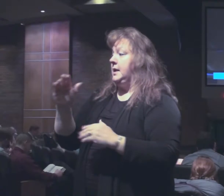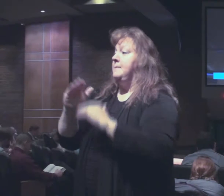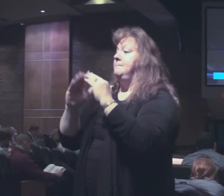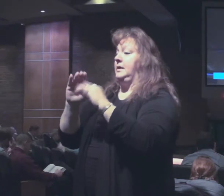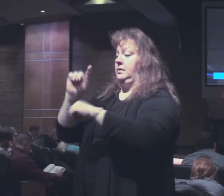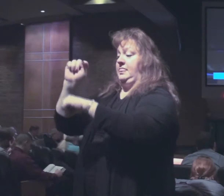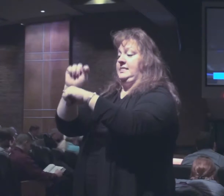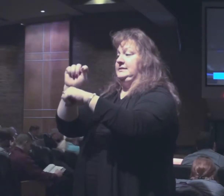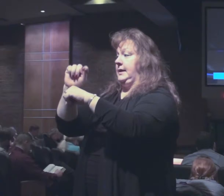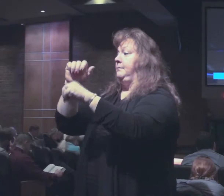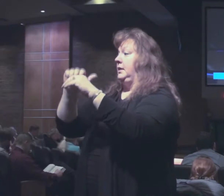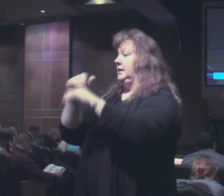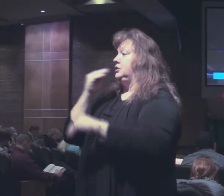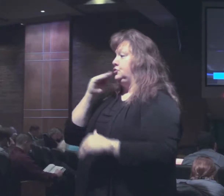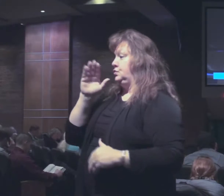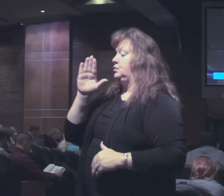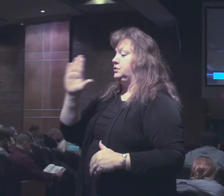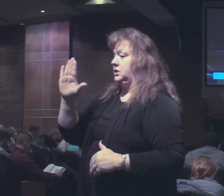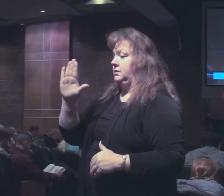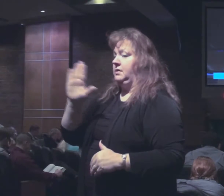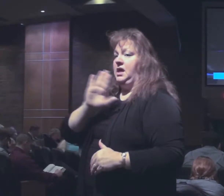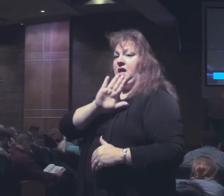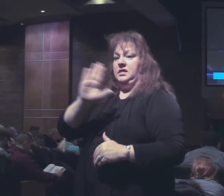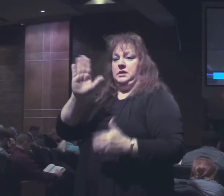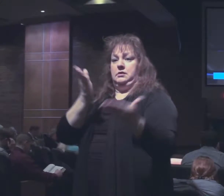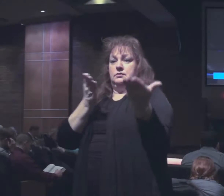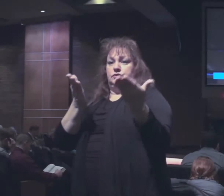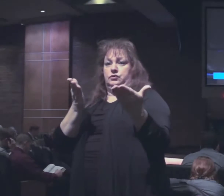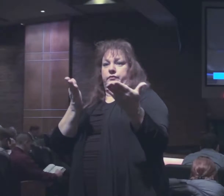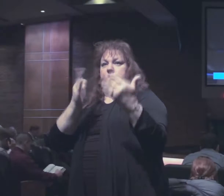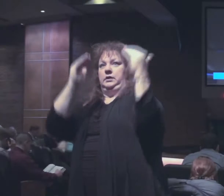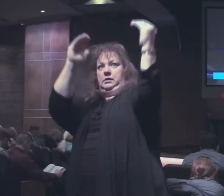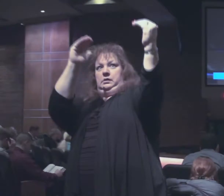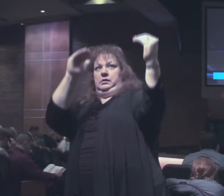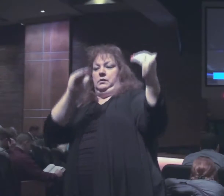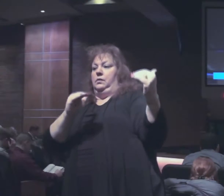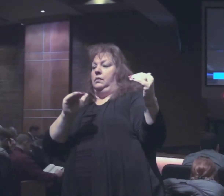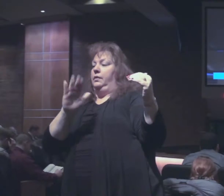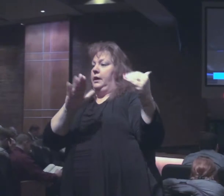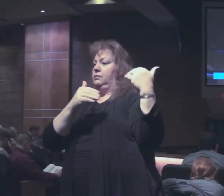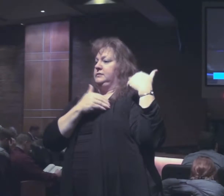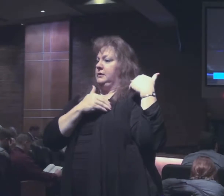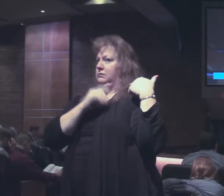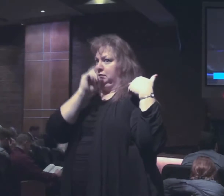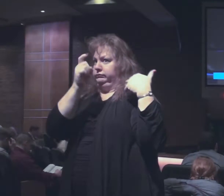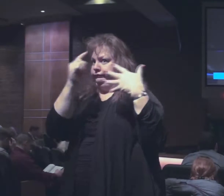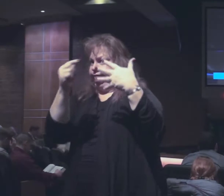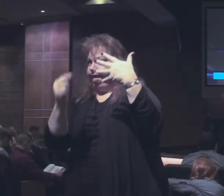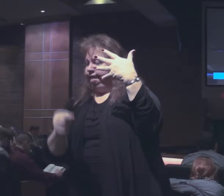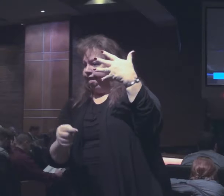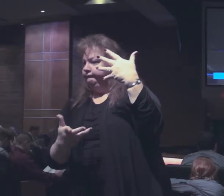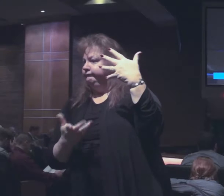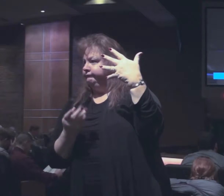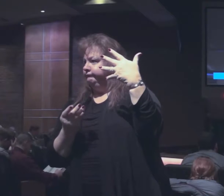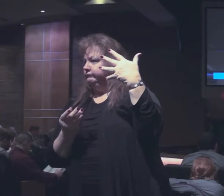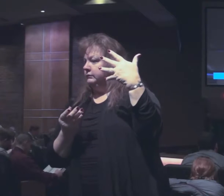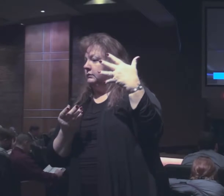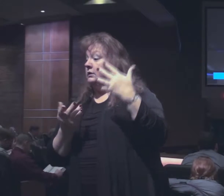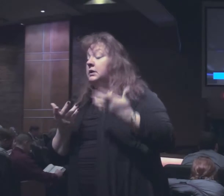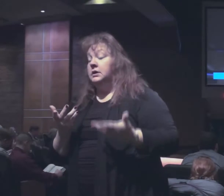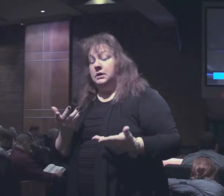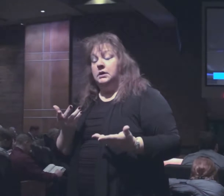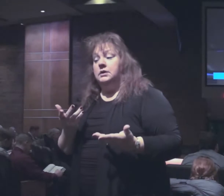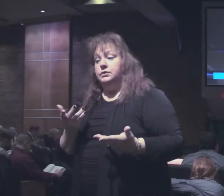in Jerusalem. They served in their office according to their order. And you have them designated.